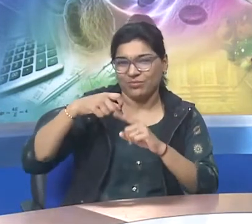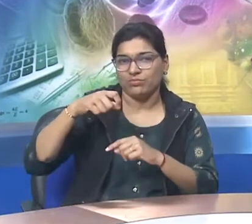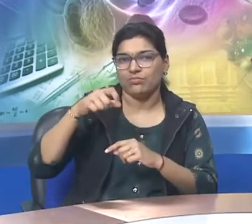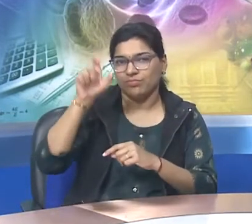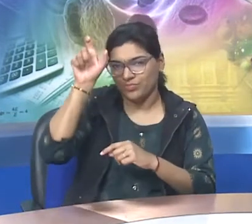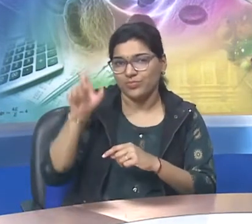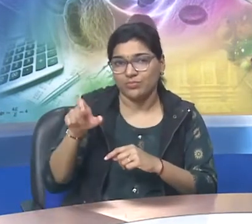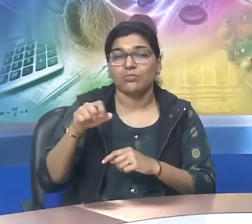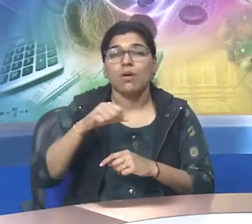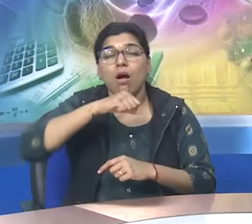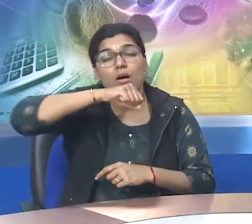Furthermore,